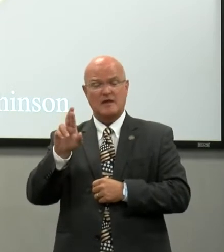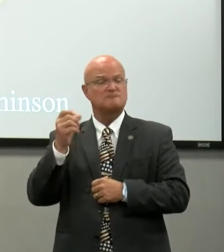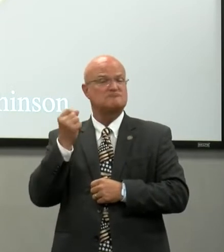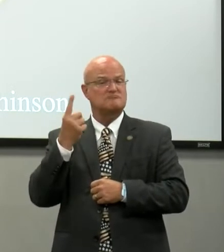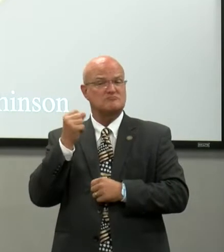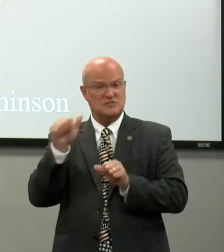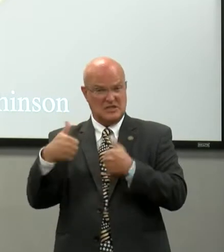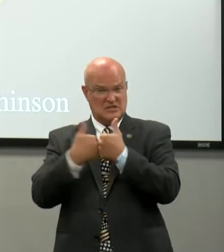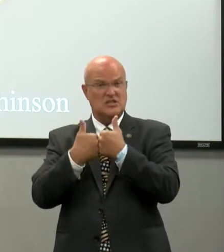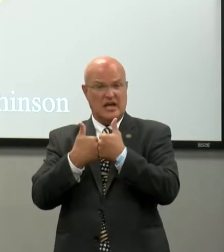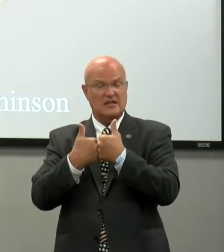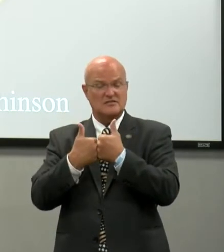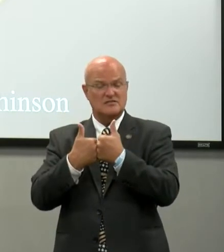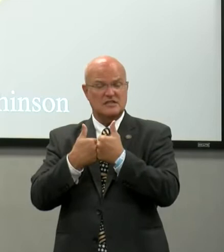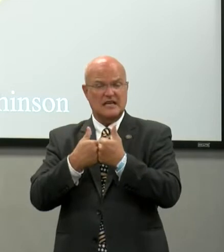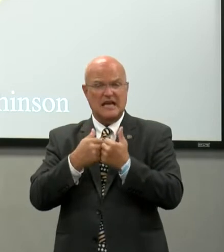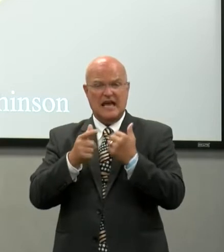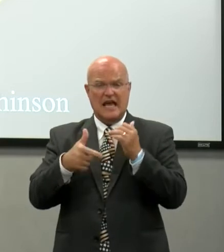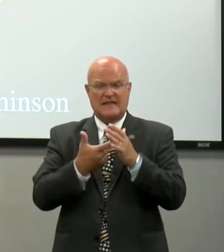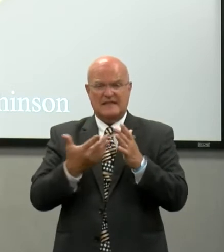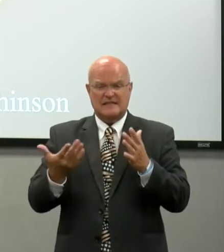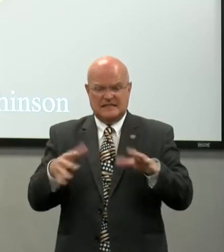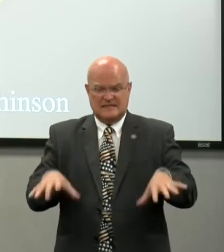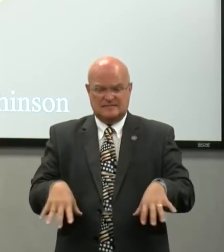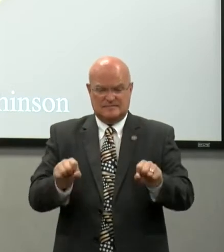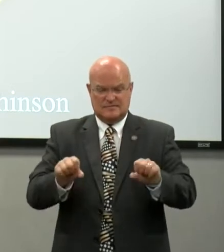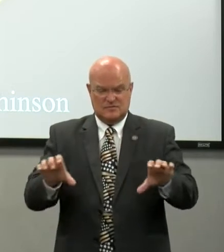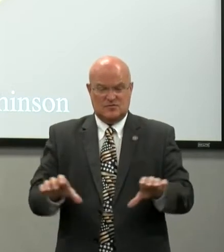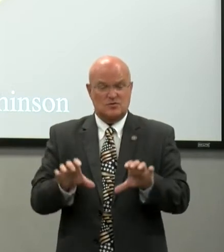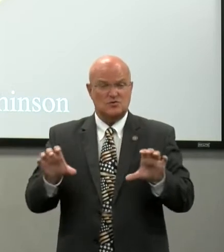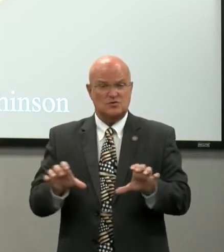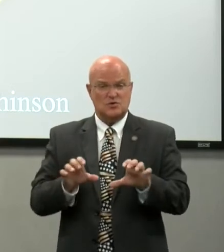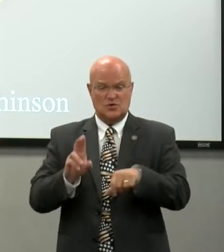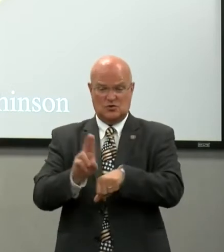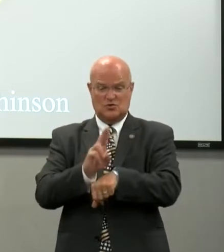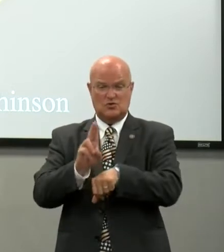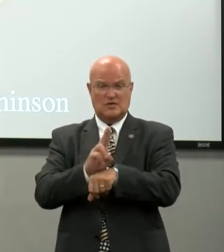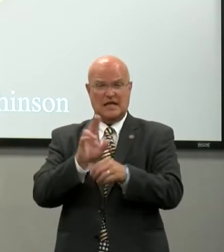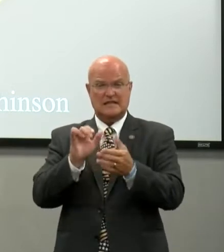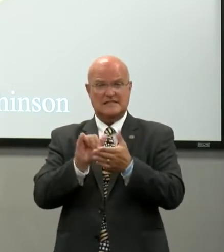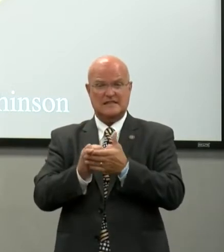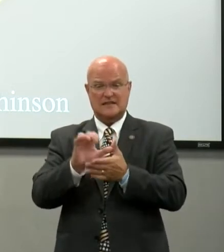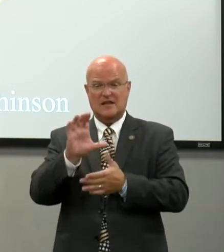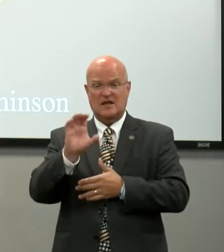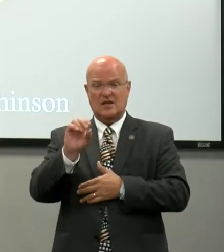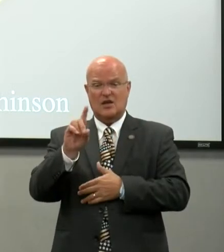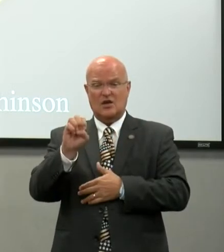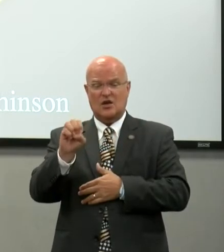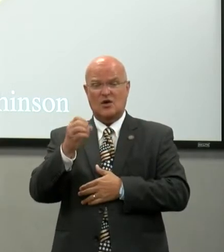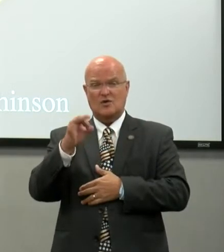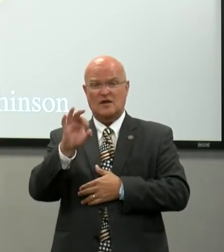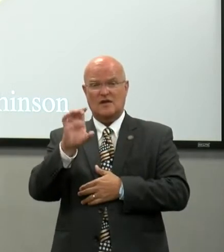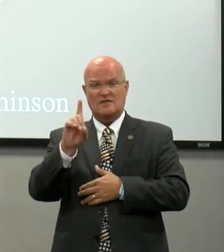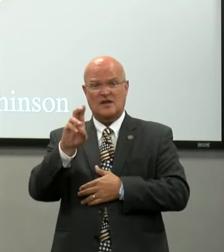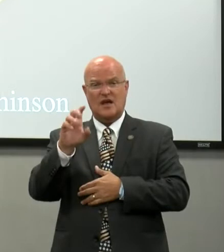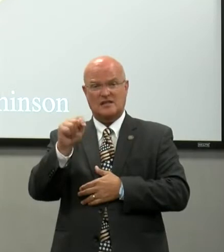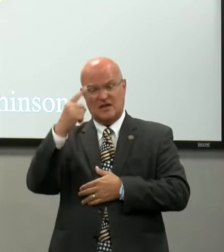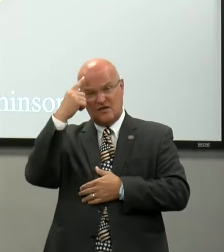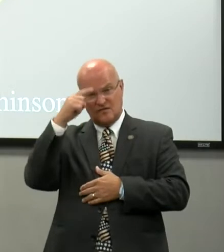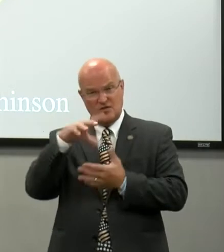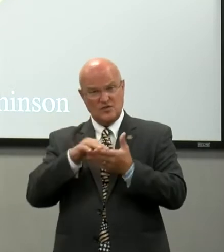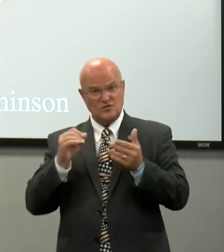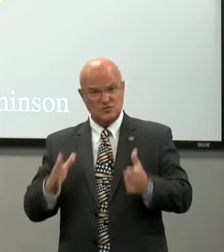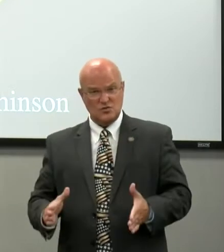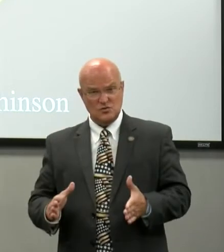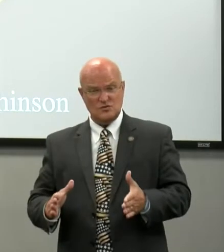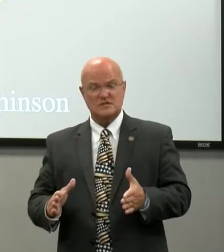they face, and these measures that they're taking, particularly utilizing the code of conduct for the students, really gives them